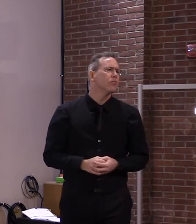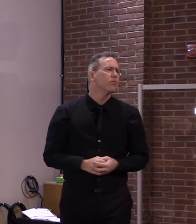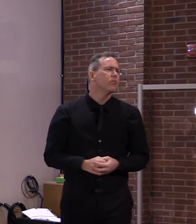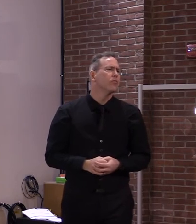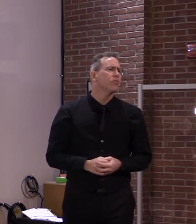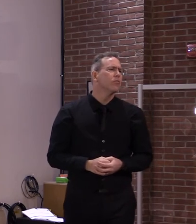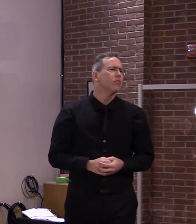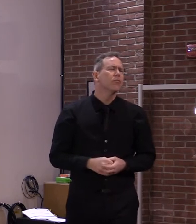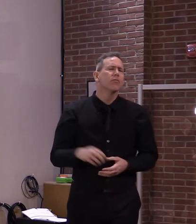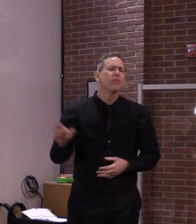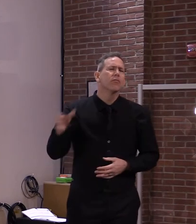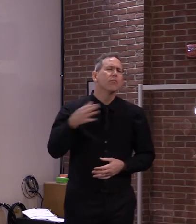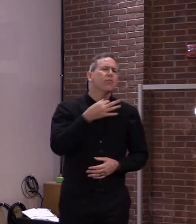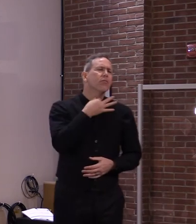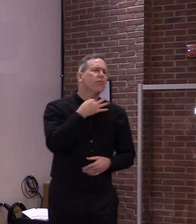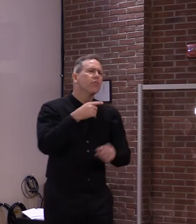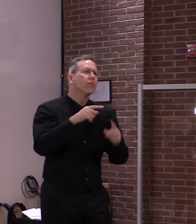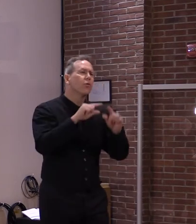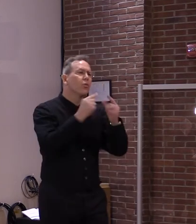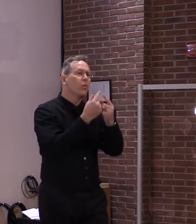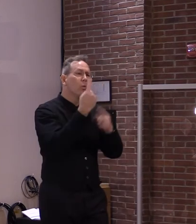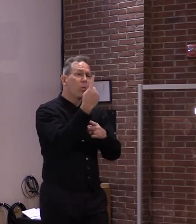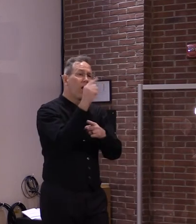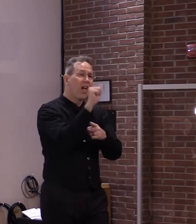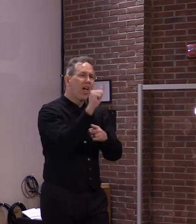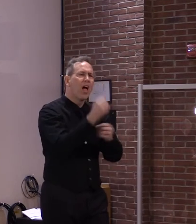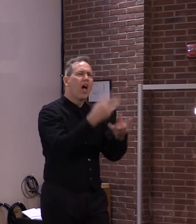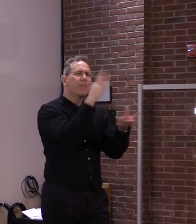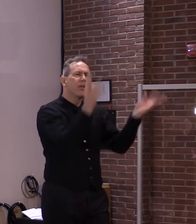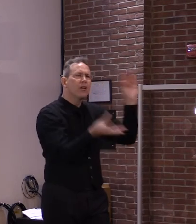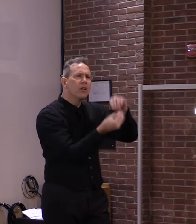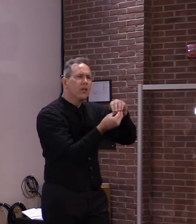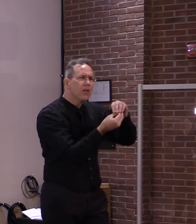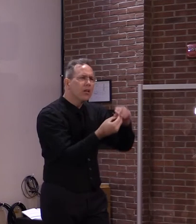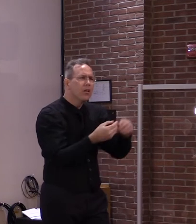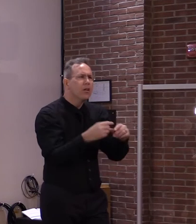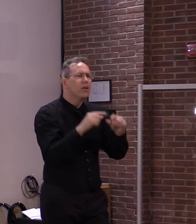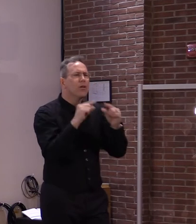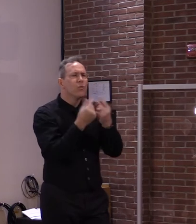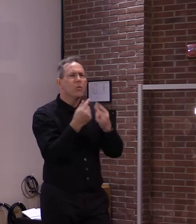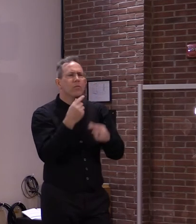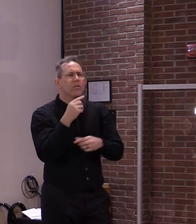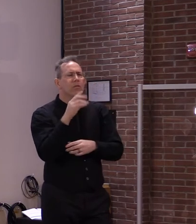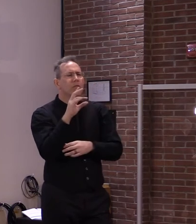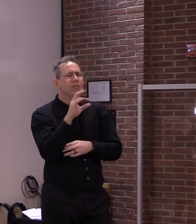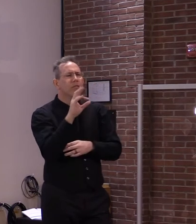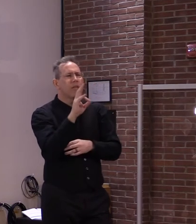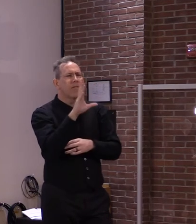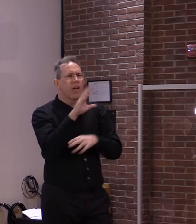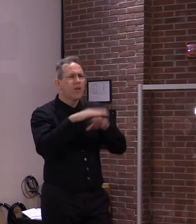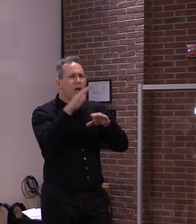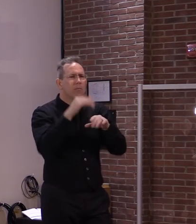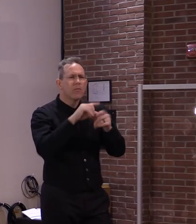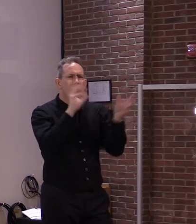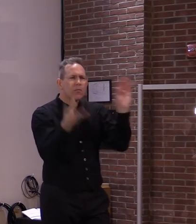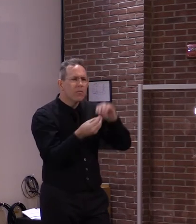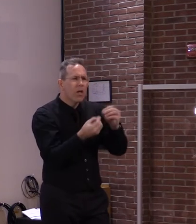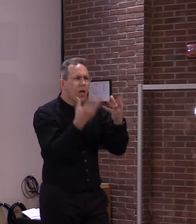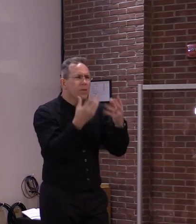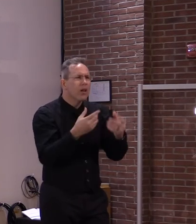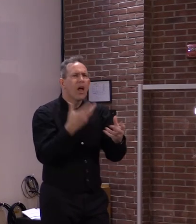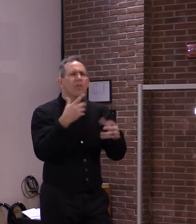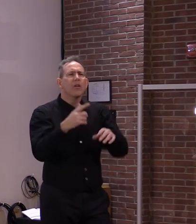people in long-term care facilities so presumably there's some kind of accounting process whereby